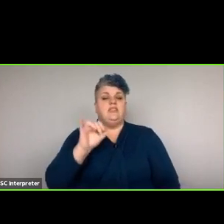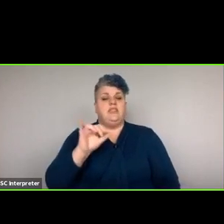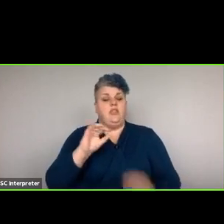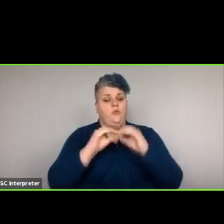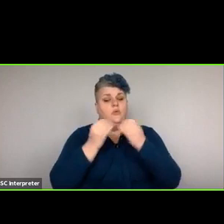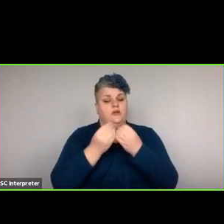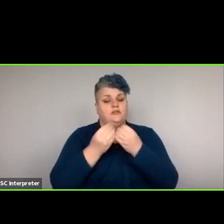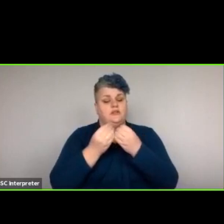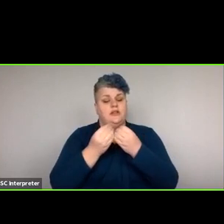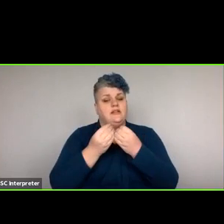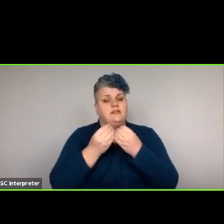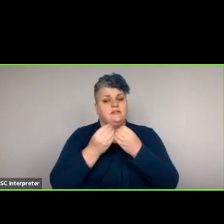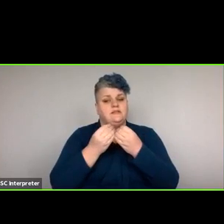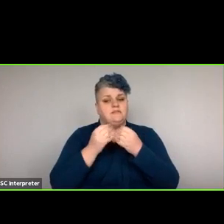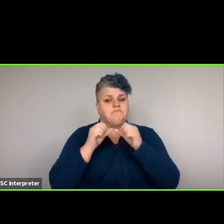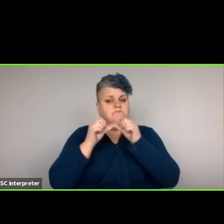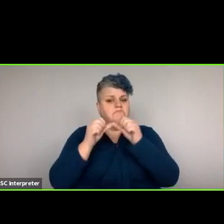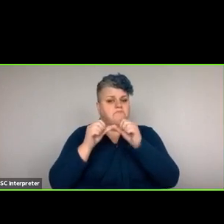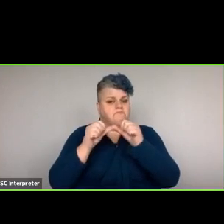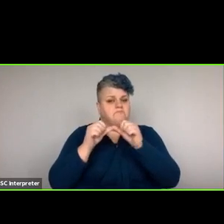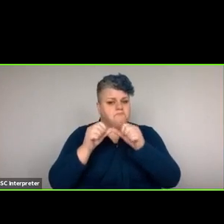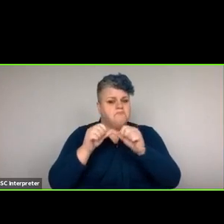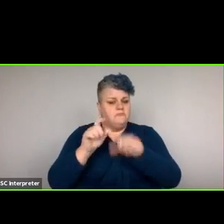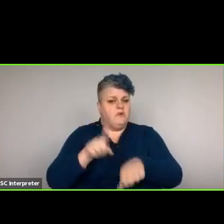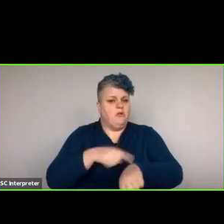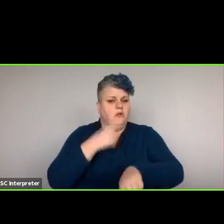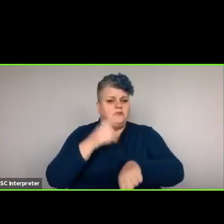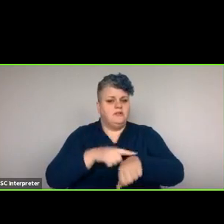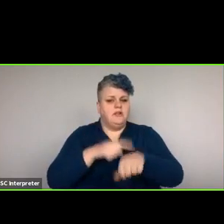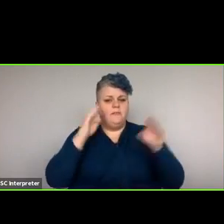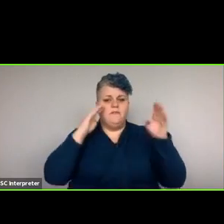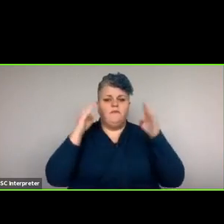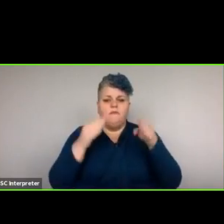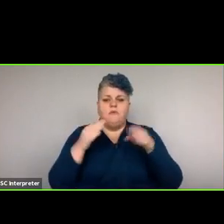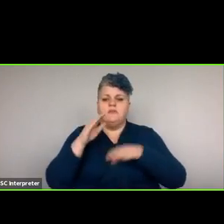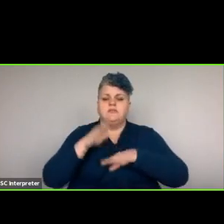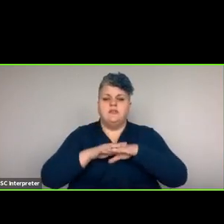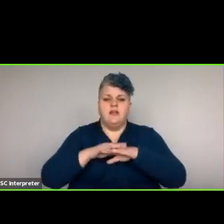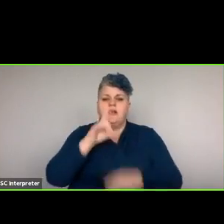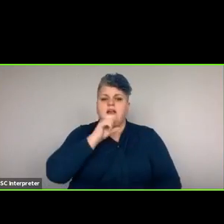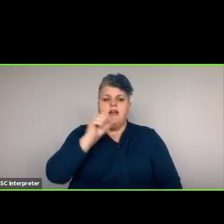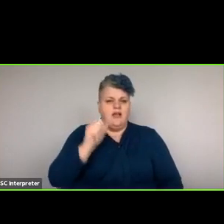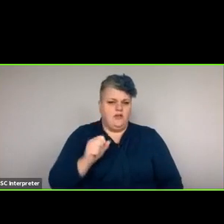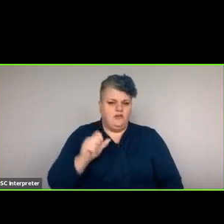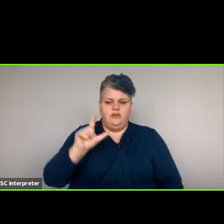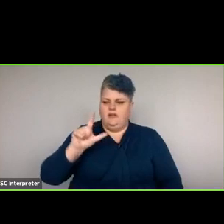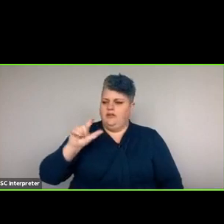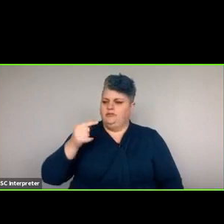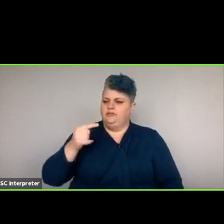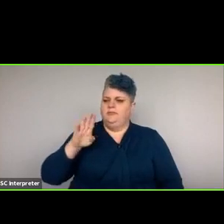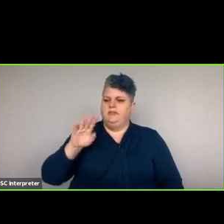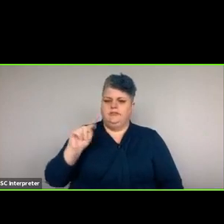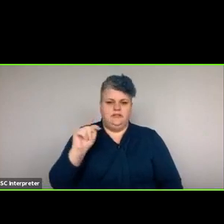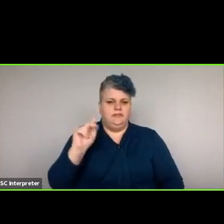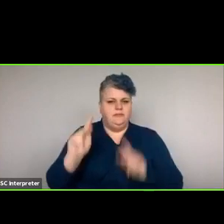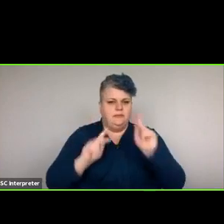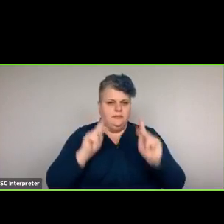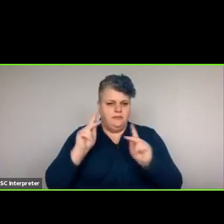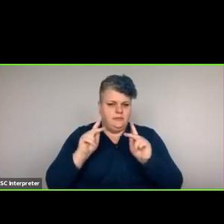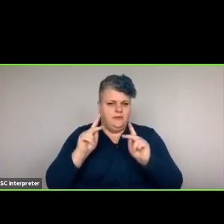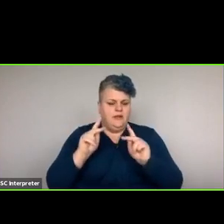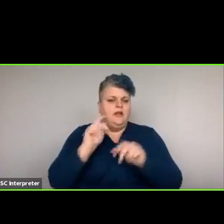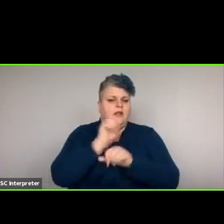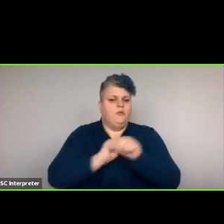been along for a long time that sort of focuses on elderly LGBT folks and works to provide